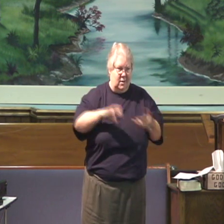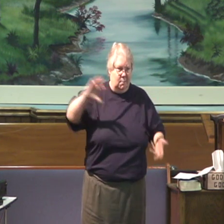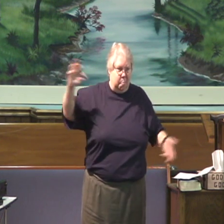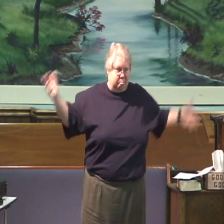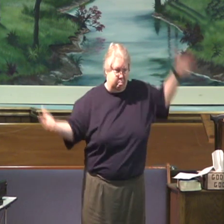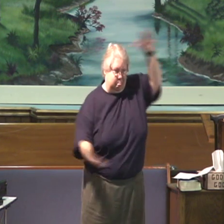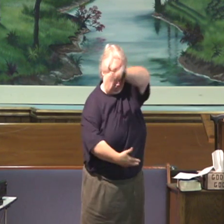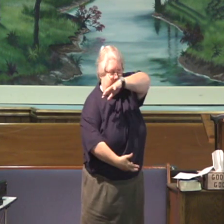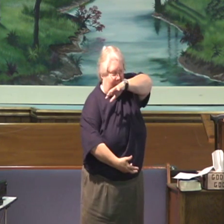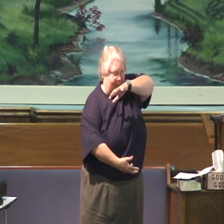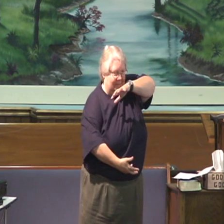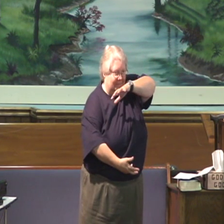everything's broken.